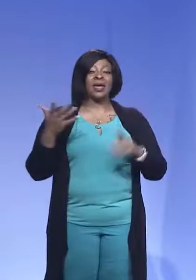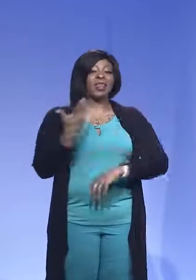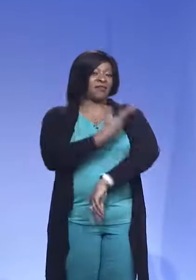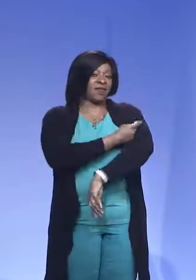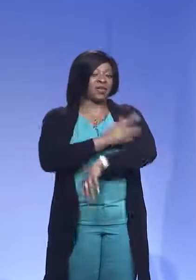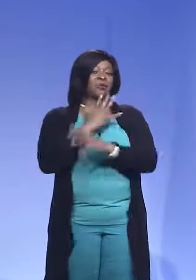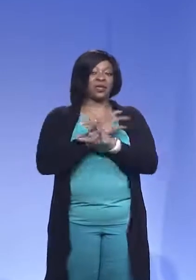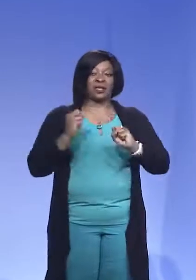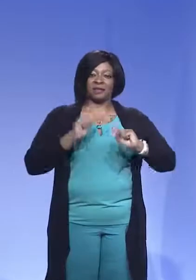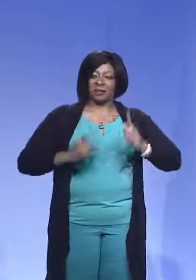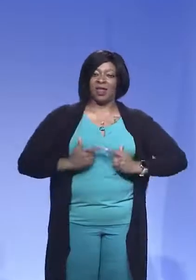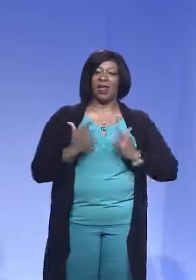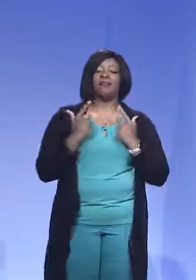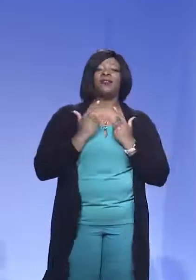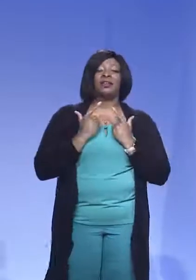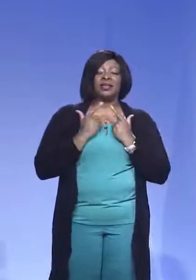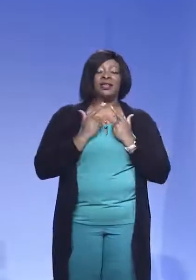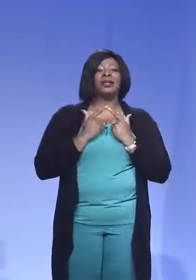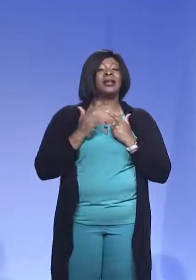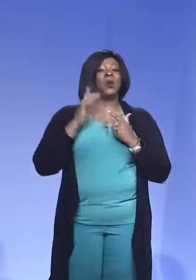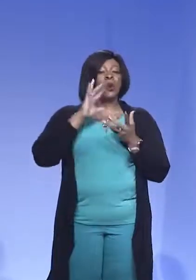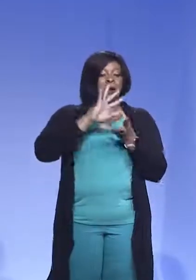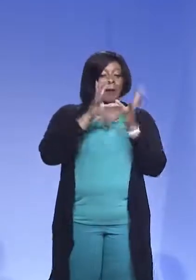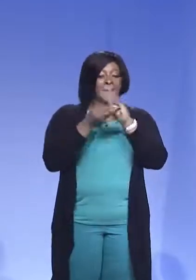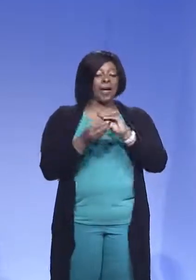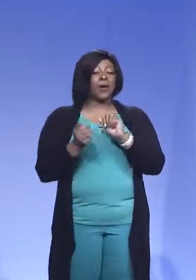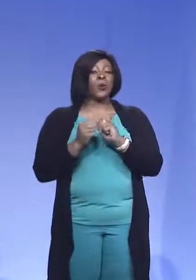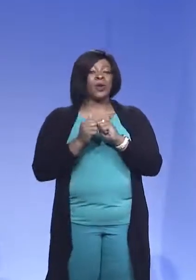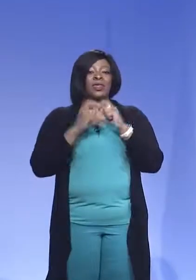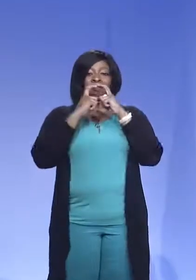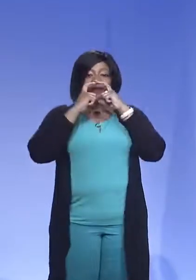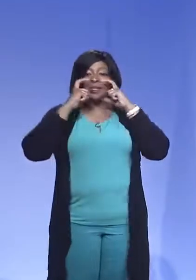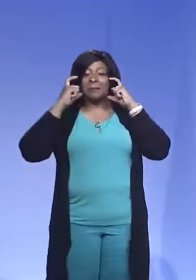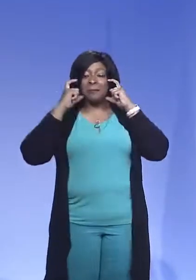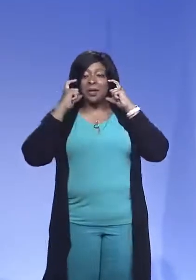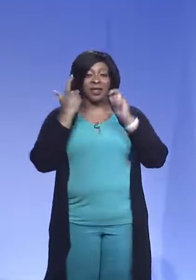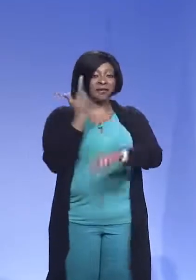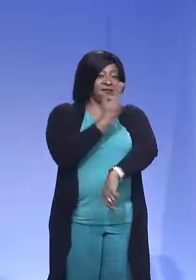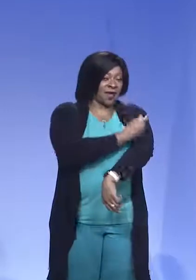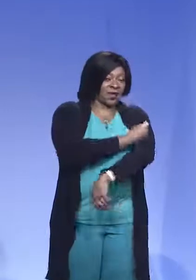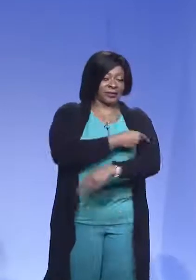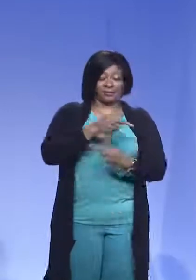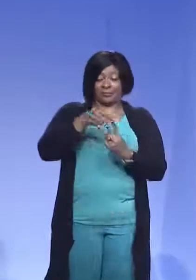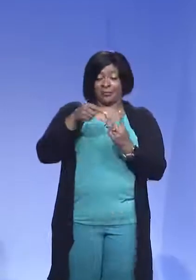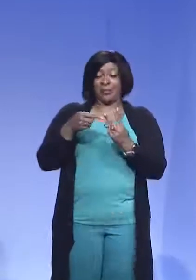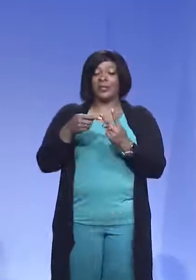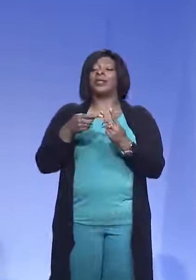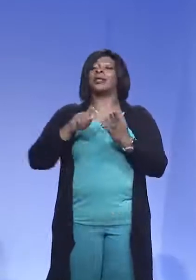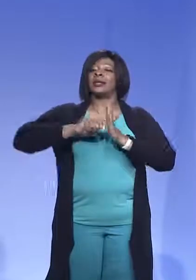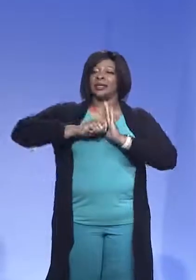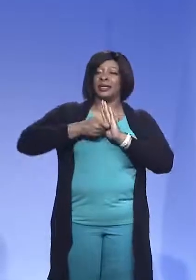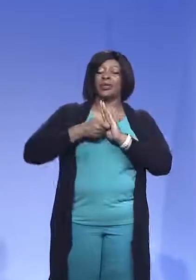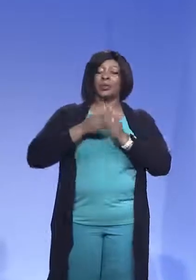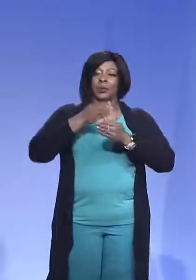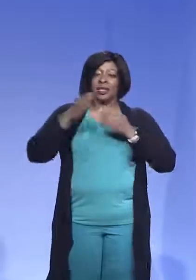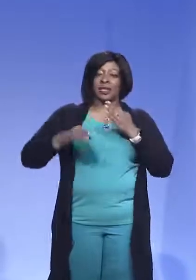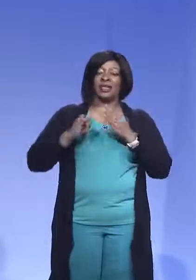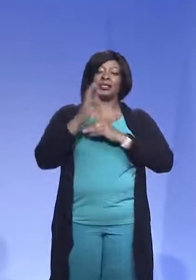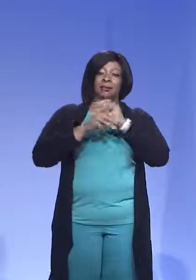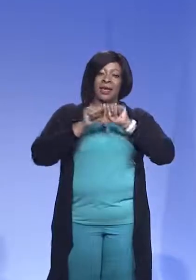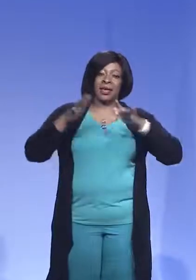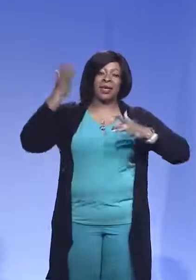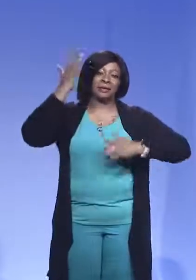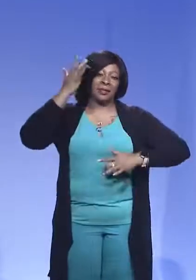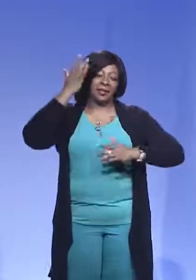life-saving. And when they are combined with face masks, they are the key to ending this pandemic and having